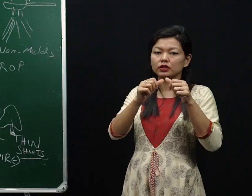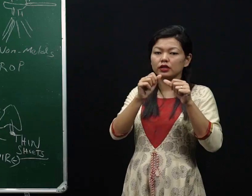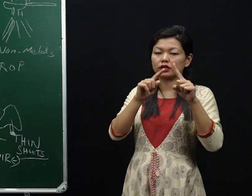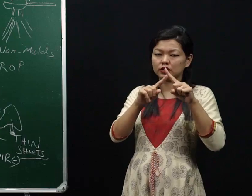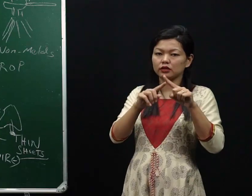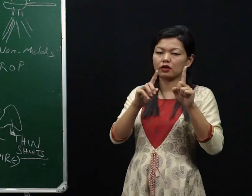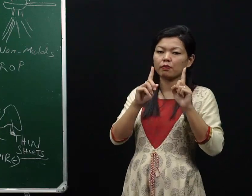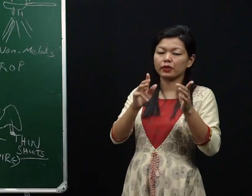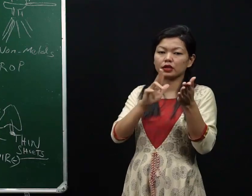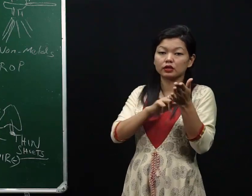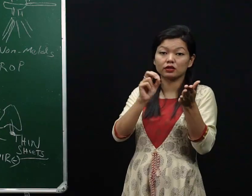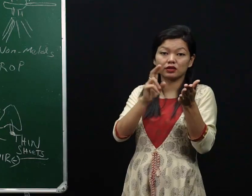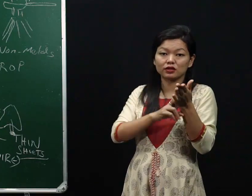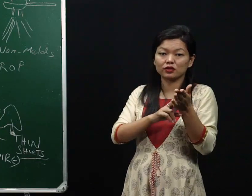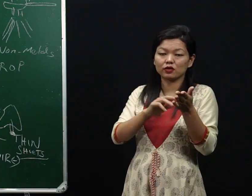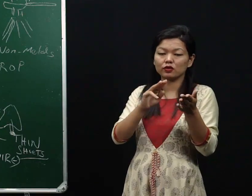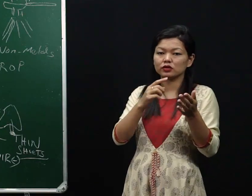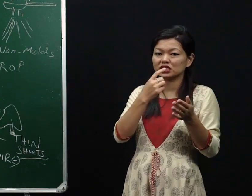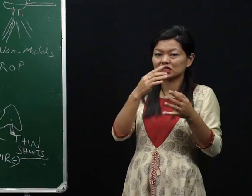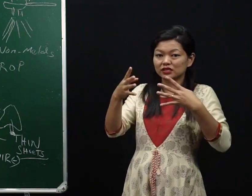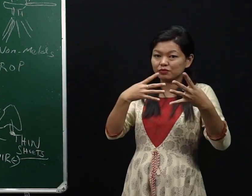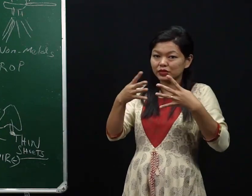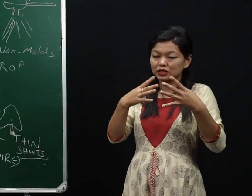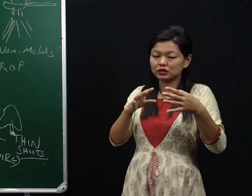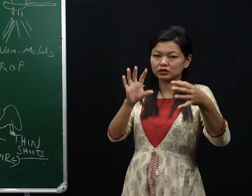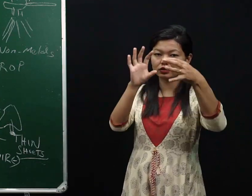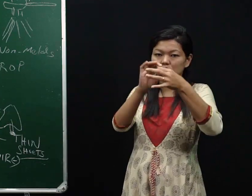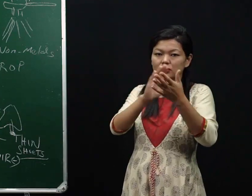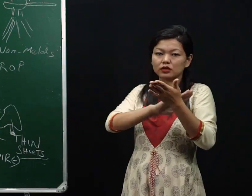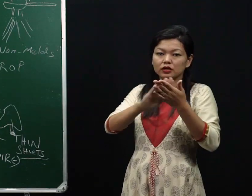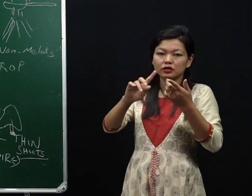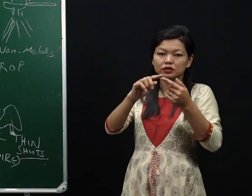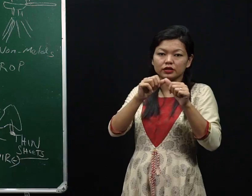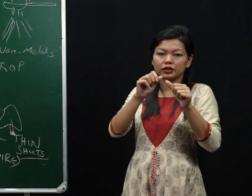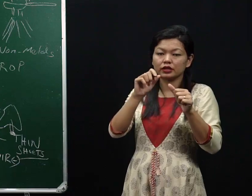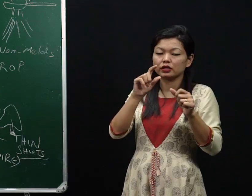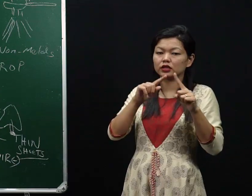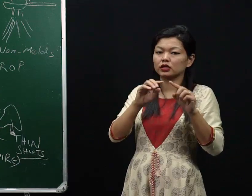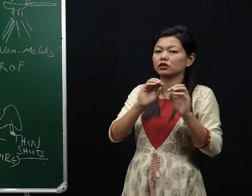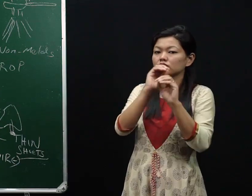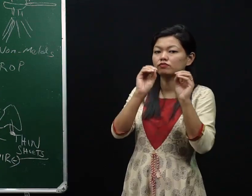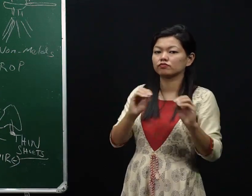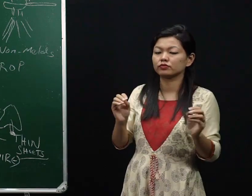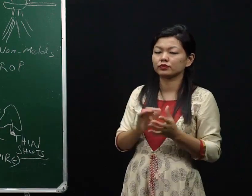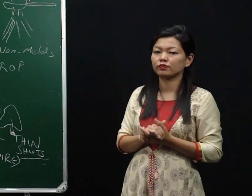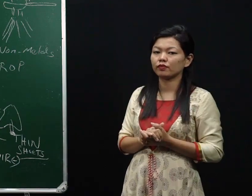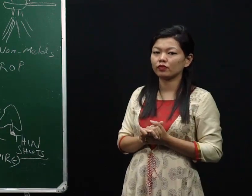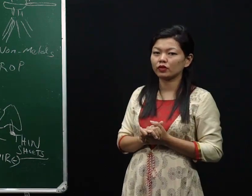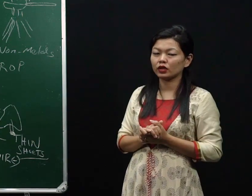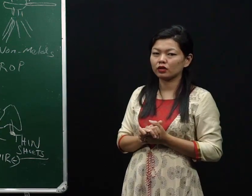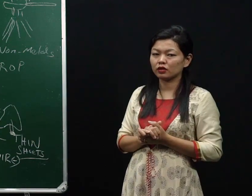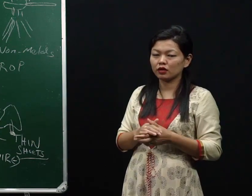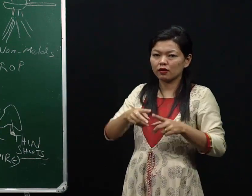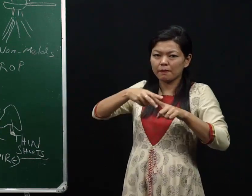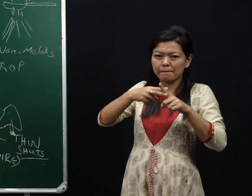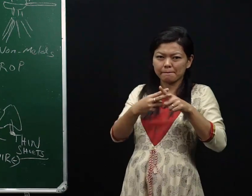Have you ever seen an electrician holding a screwdriver? Right. Now the screwdriver, the electrician holds